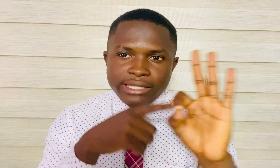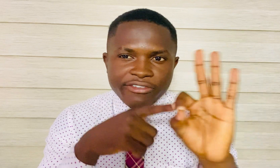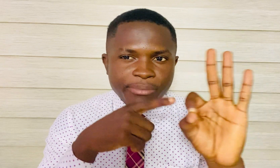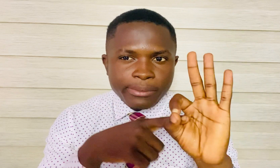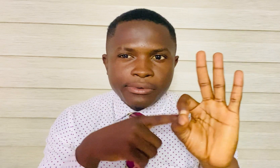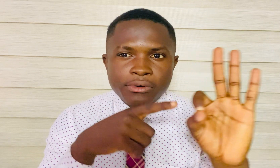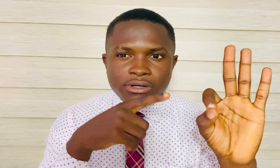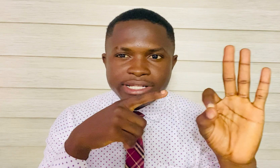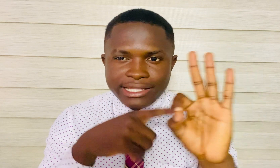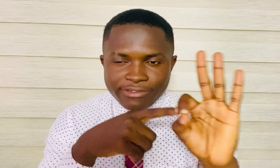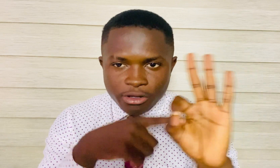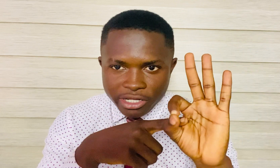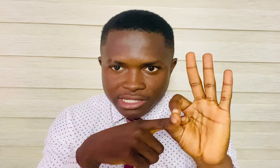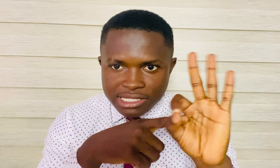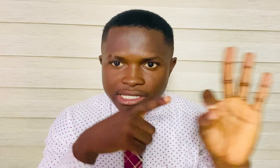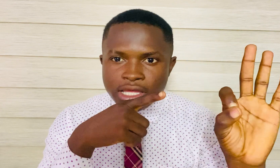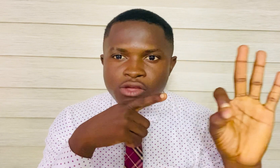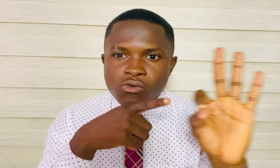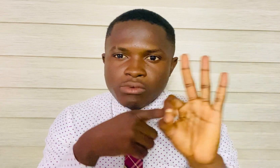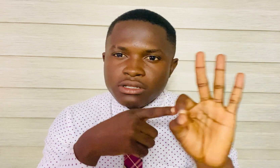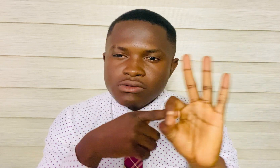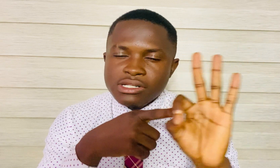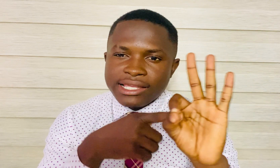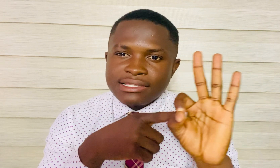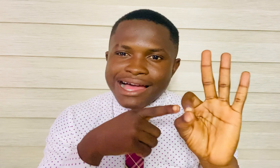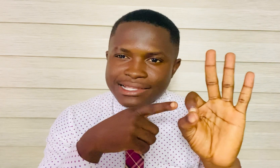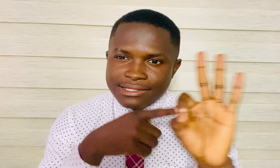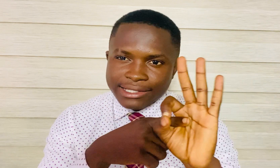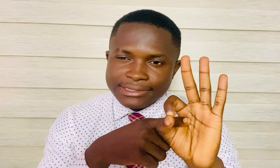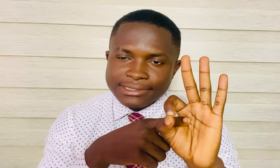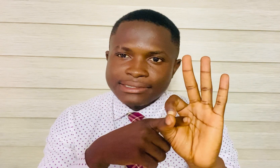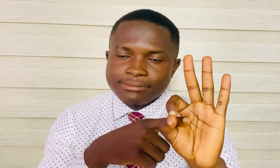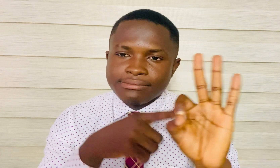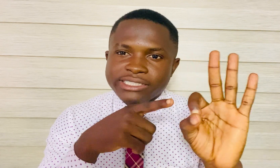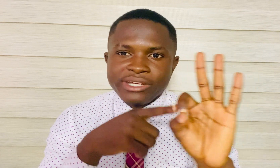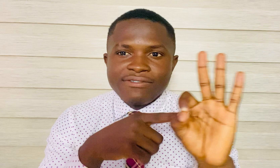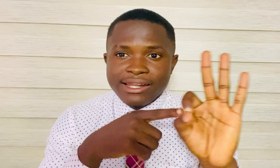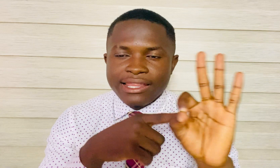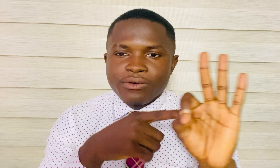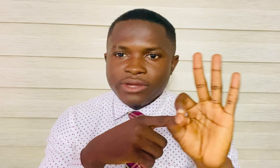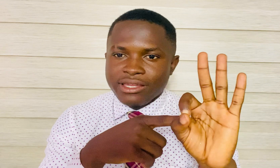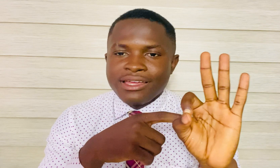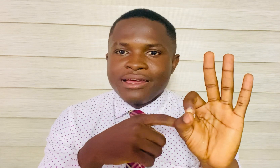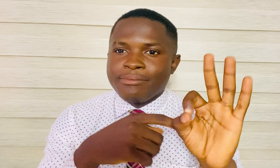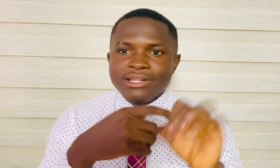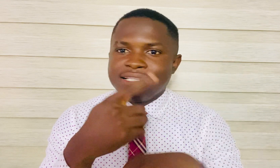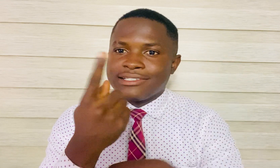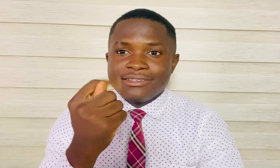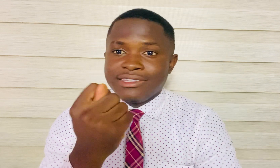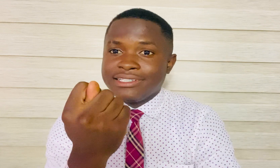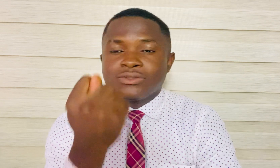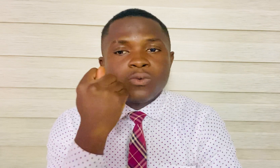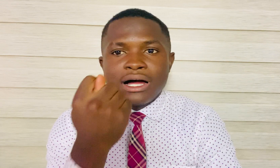deaf people or in the deaf community, we do this as sex, but you have another way. Please, this